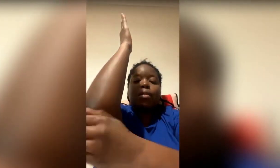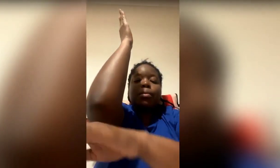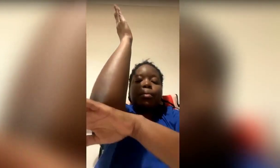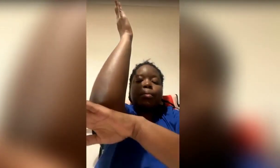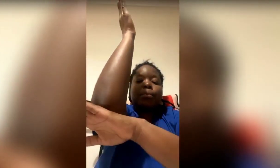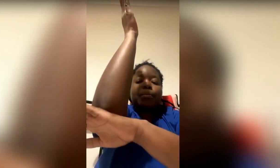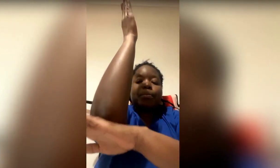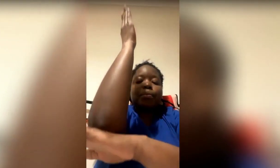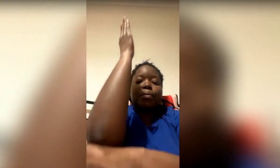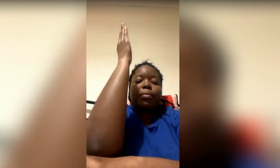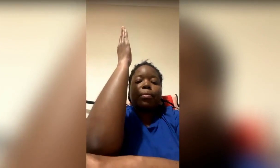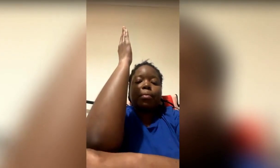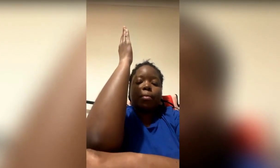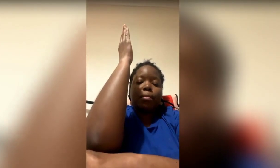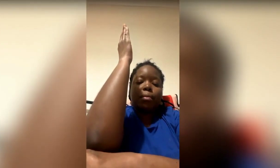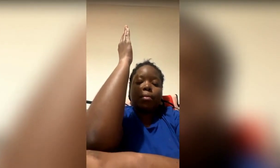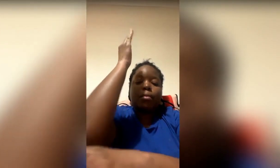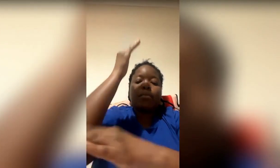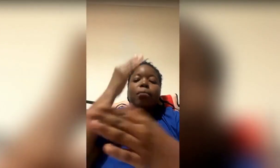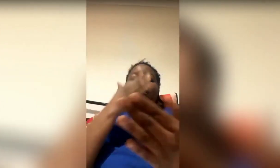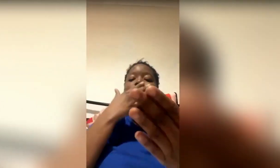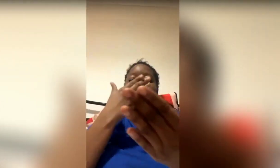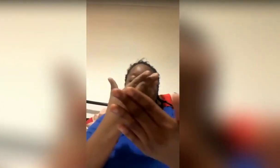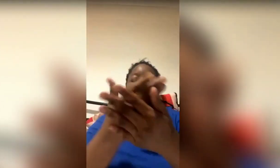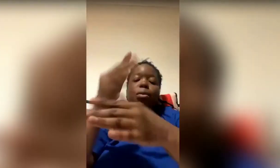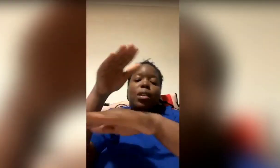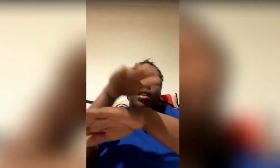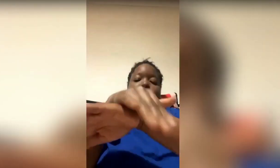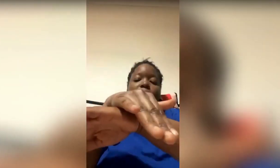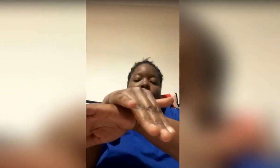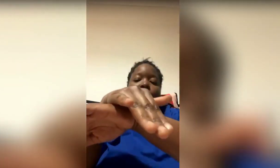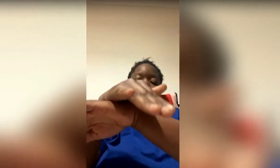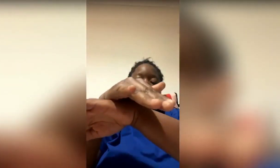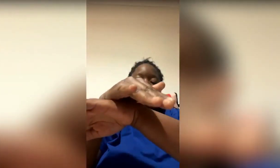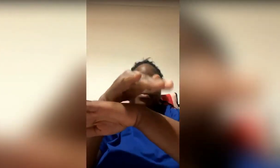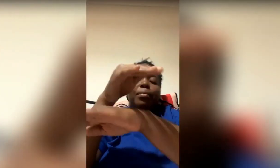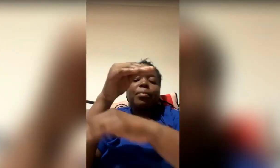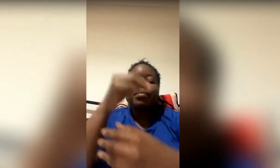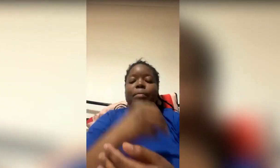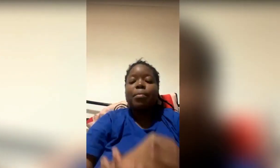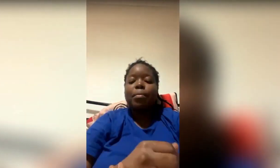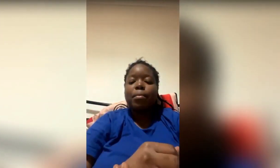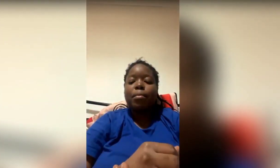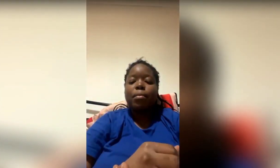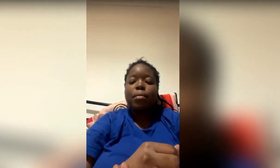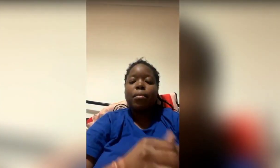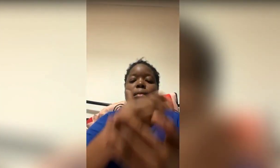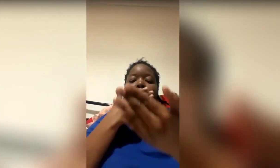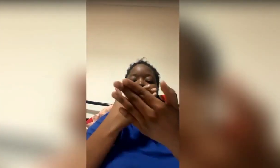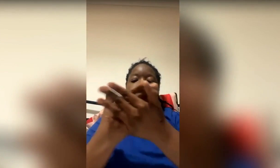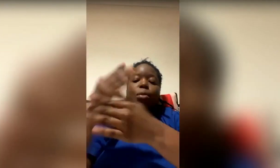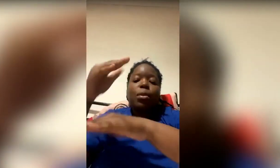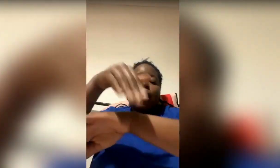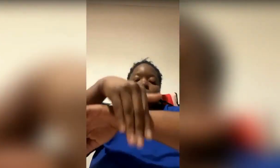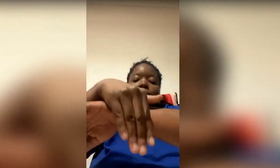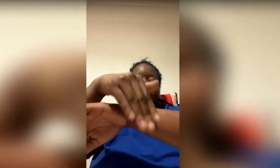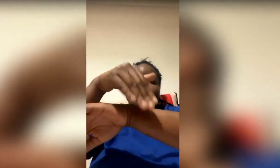Good evening. Good evening. And good night. Good night. Oh, thank you very